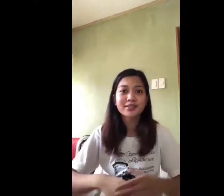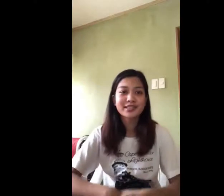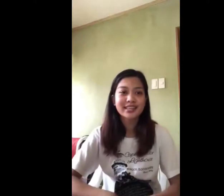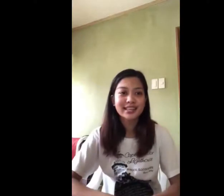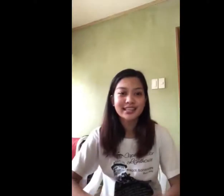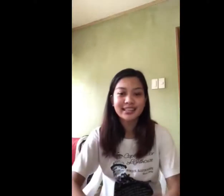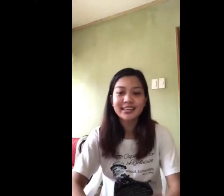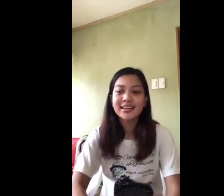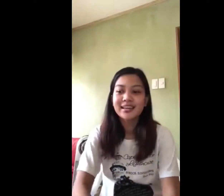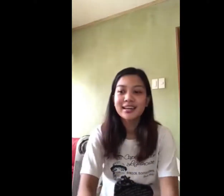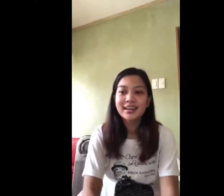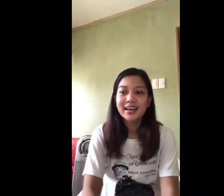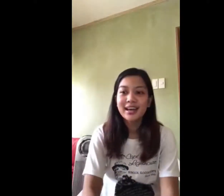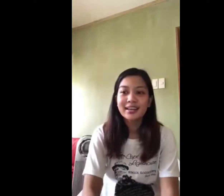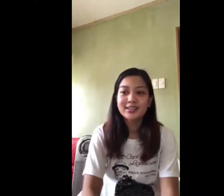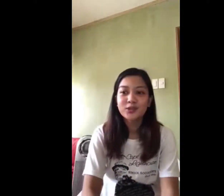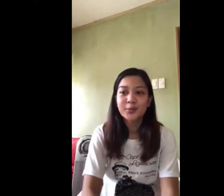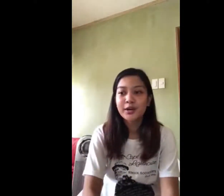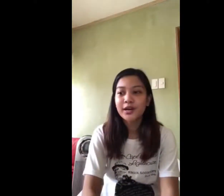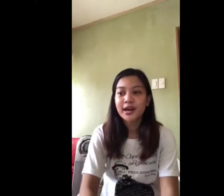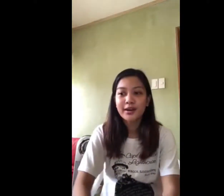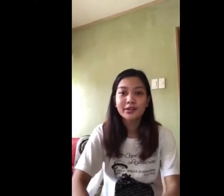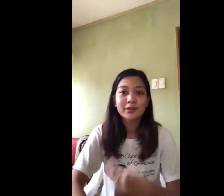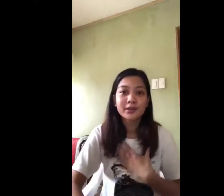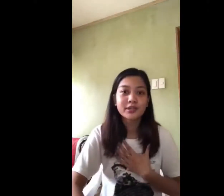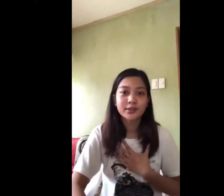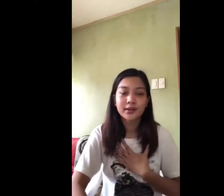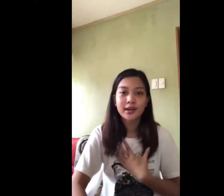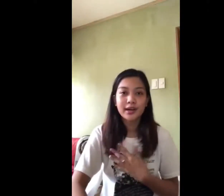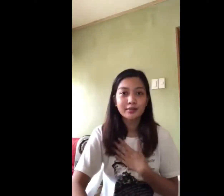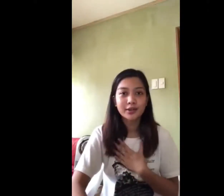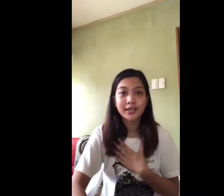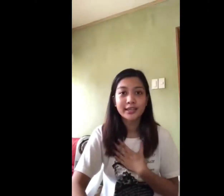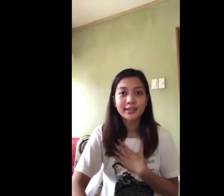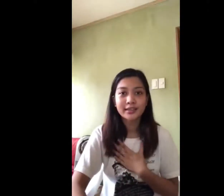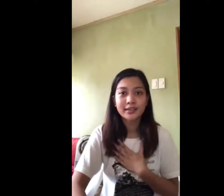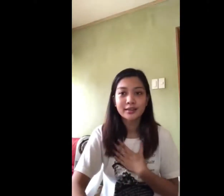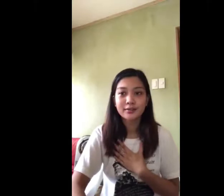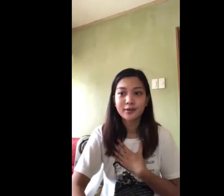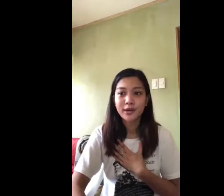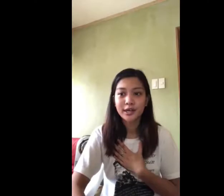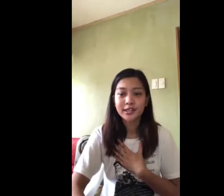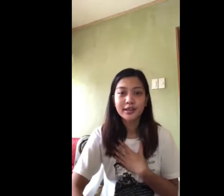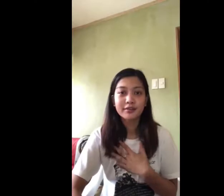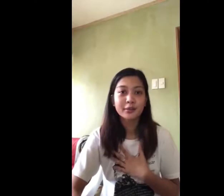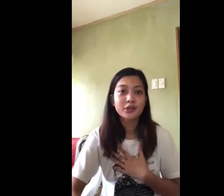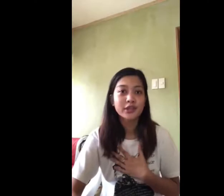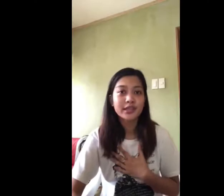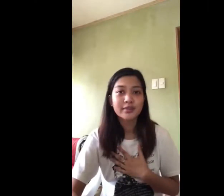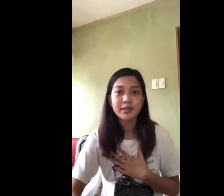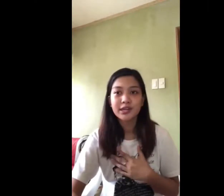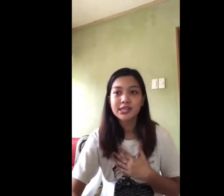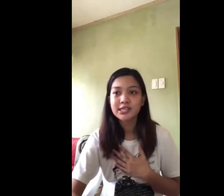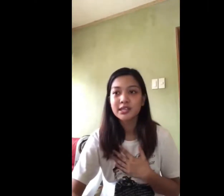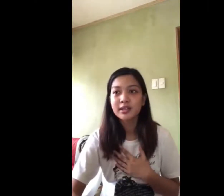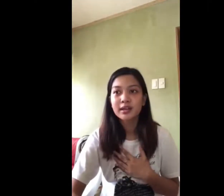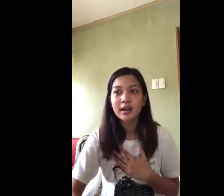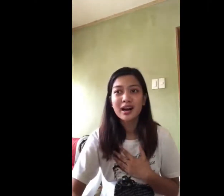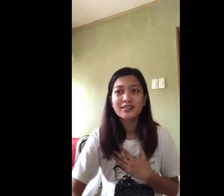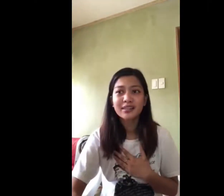inclusive society. And super, I really wanted to advocate for the deaf community because